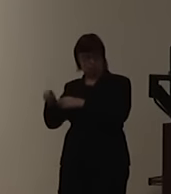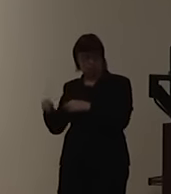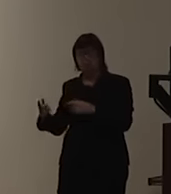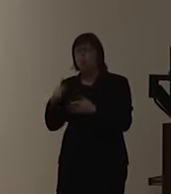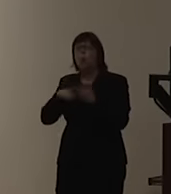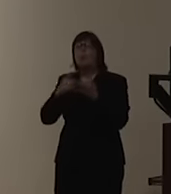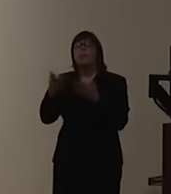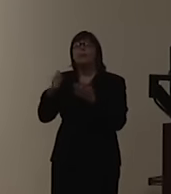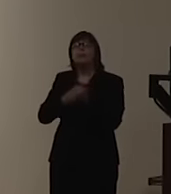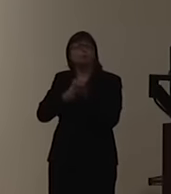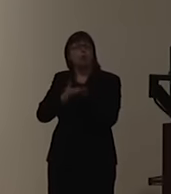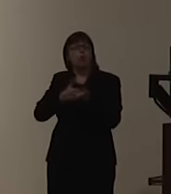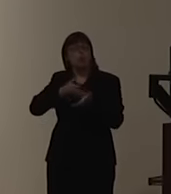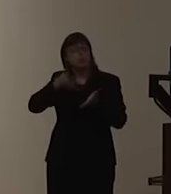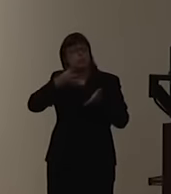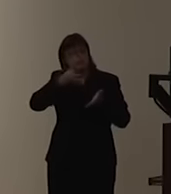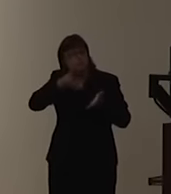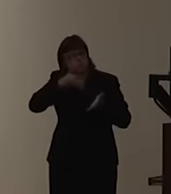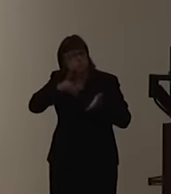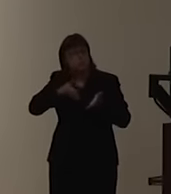nausea, vomiting, fever?